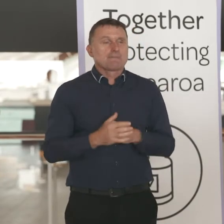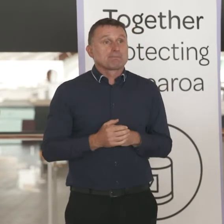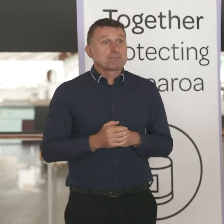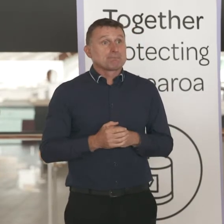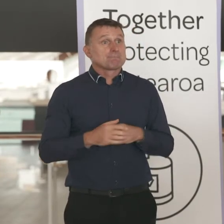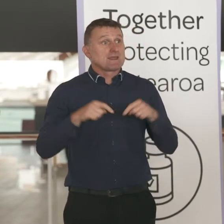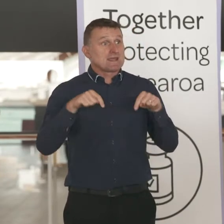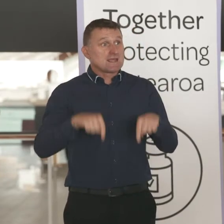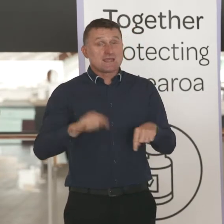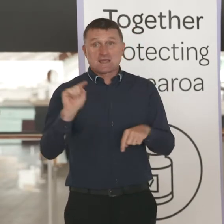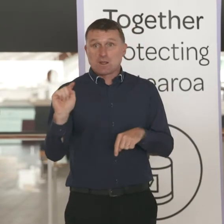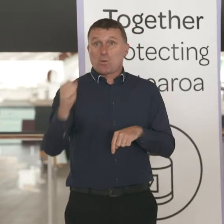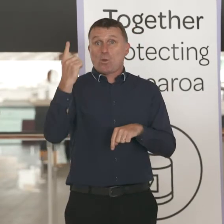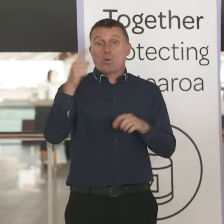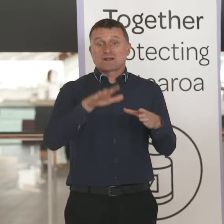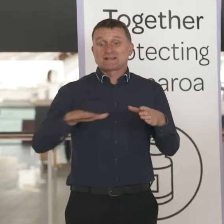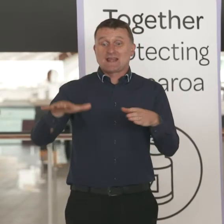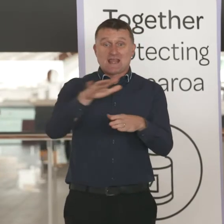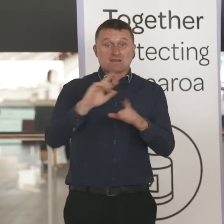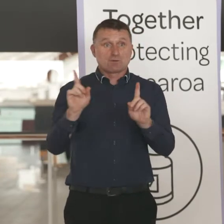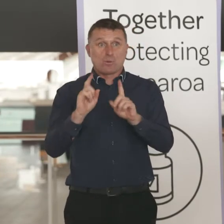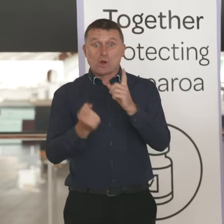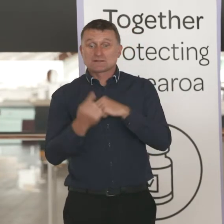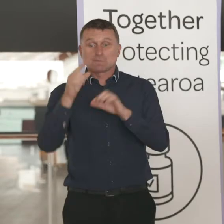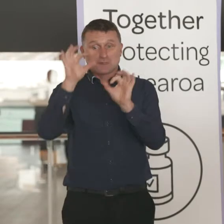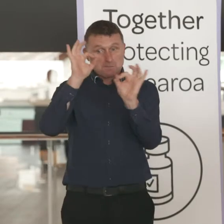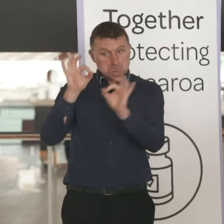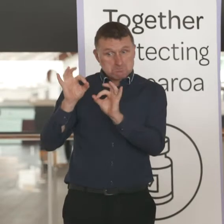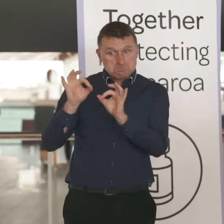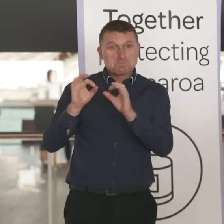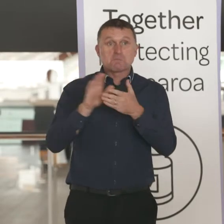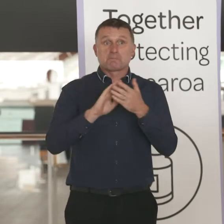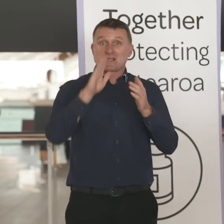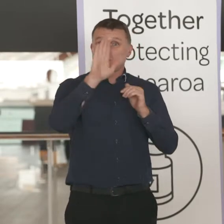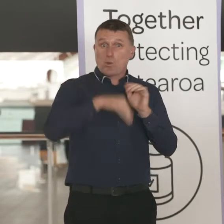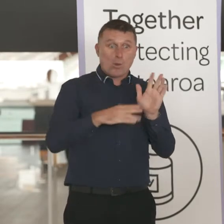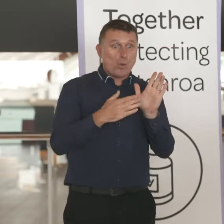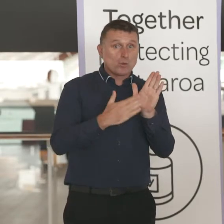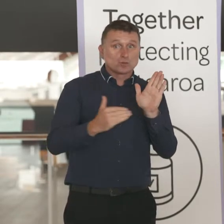necessarily represent what's going to happen in the rest of the country. So it needs to